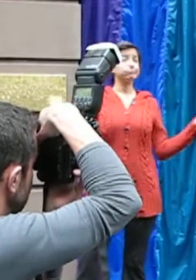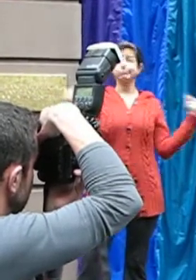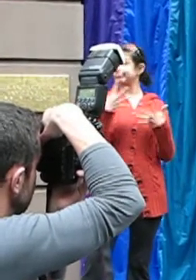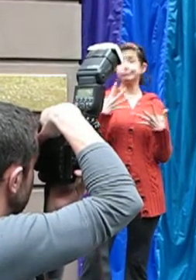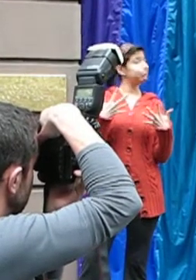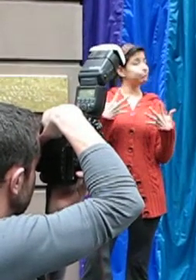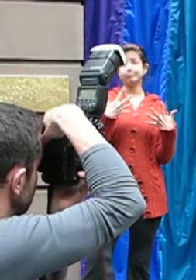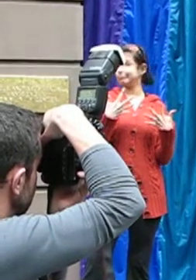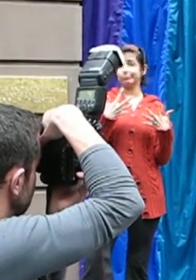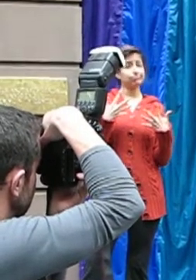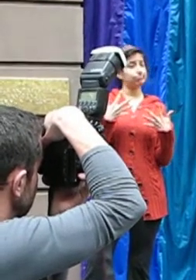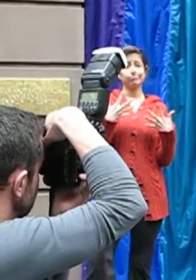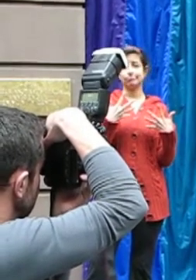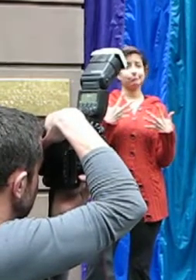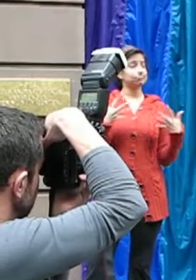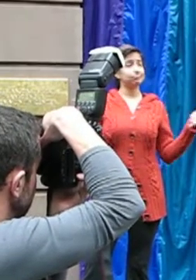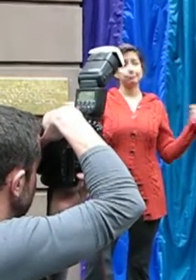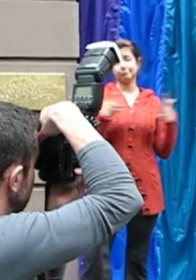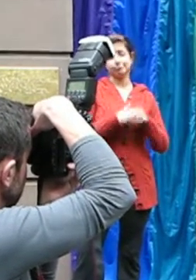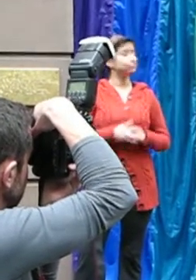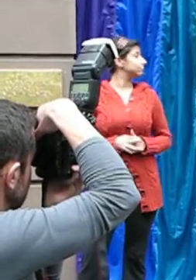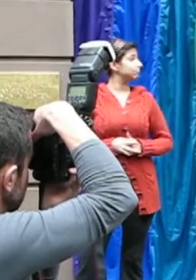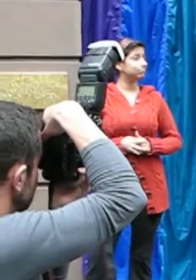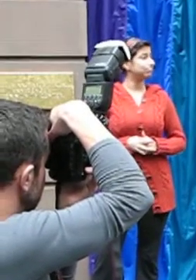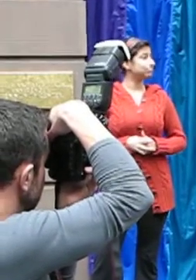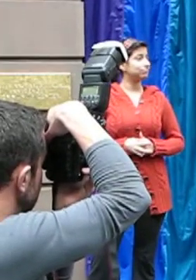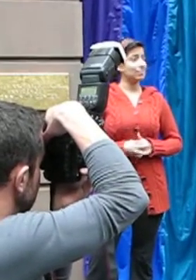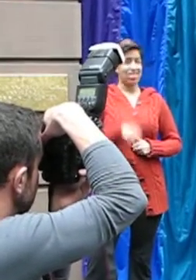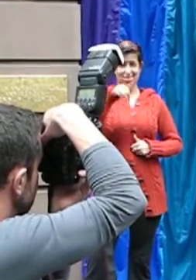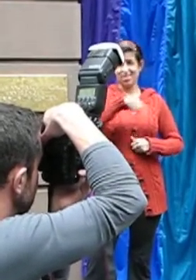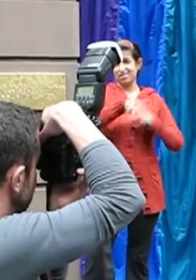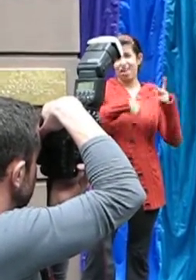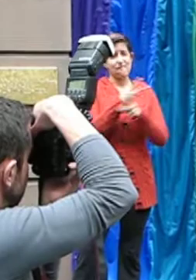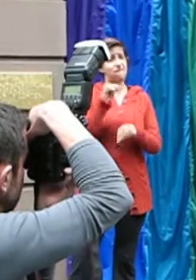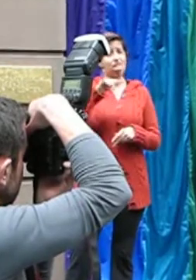and we will not be intimidated by this violence. Right.